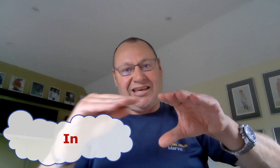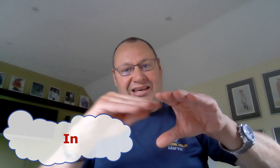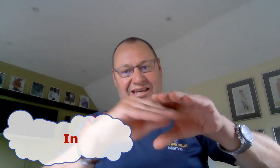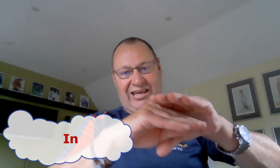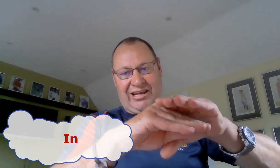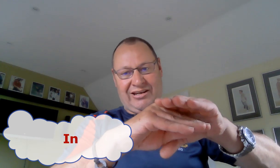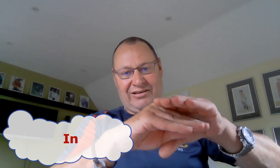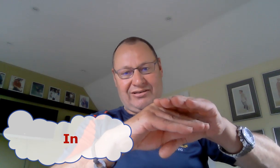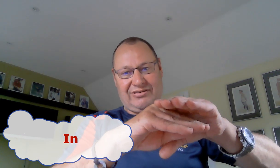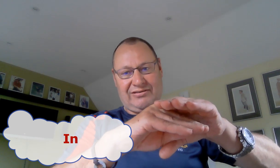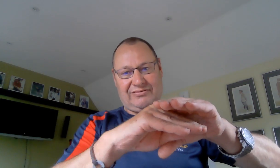In.